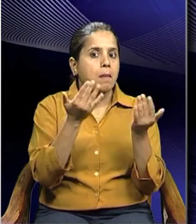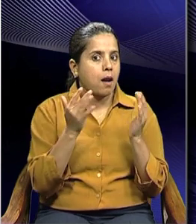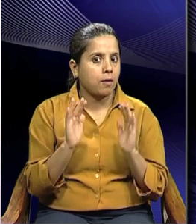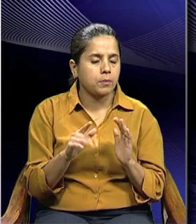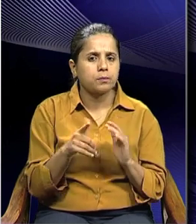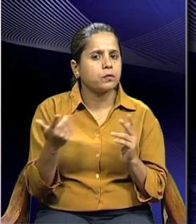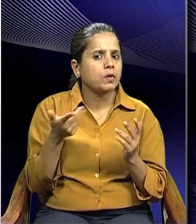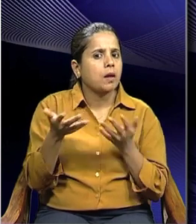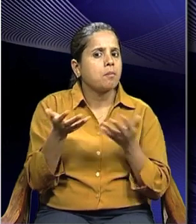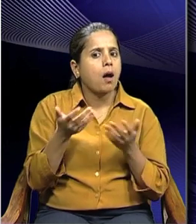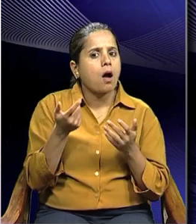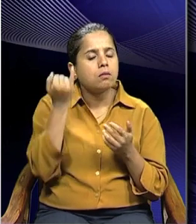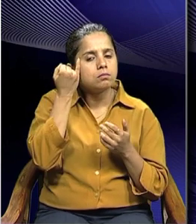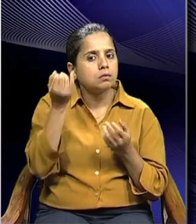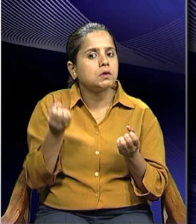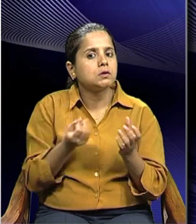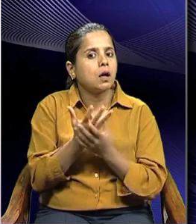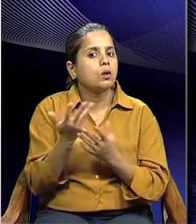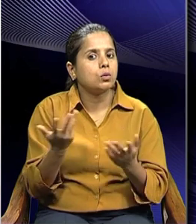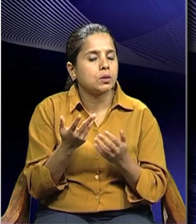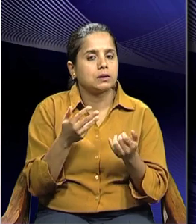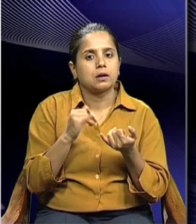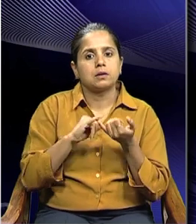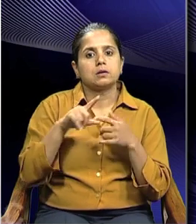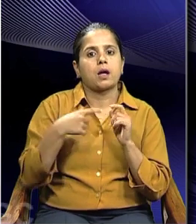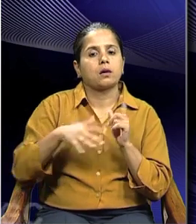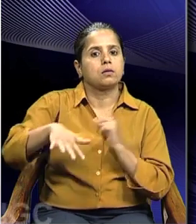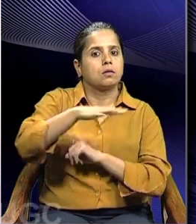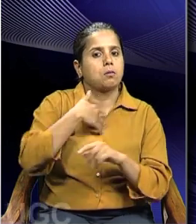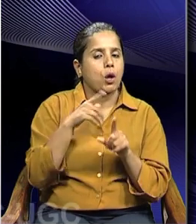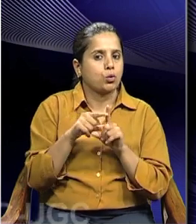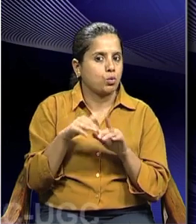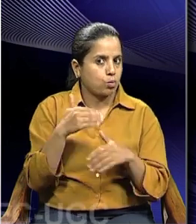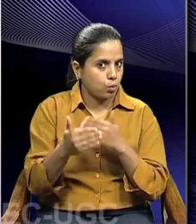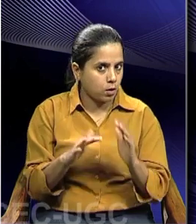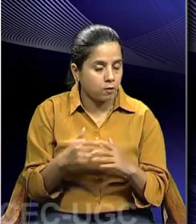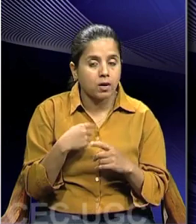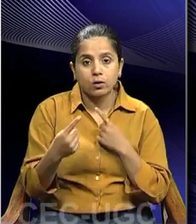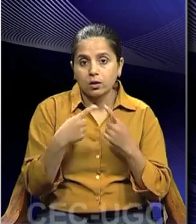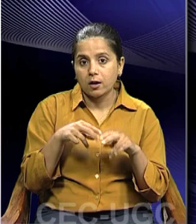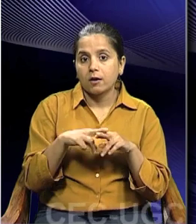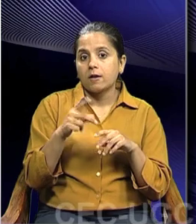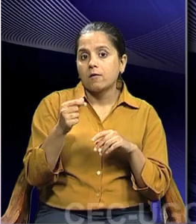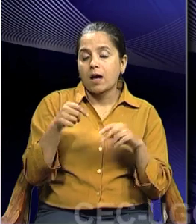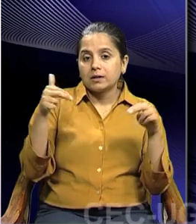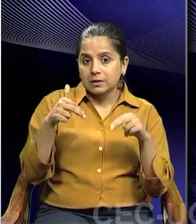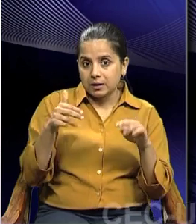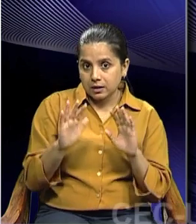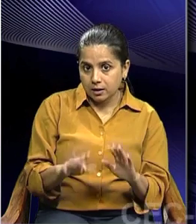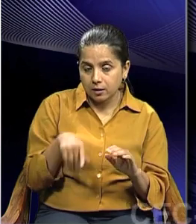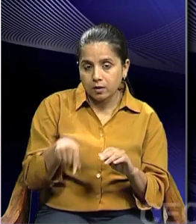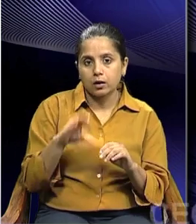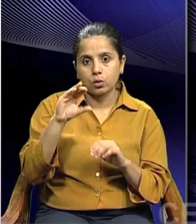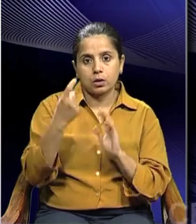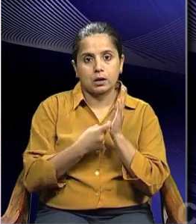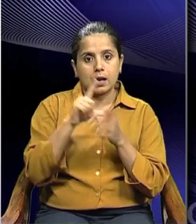what are the marketing initiatives in the sector in which I am operating? When we talk about financial requirements including credit